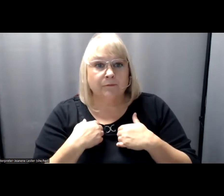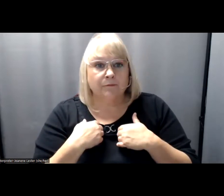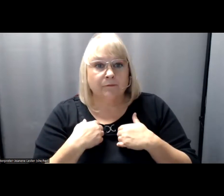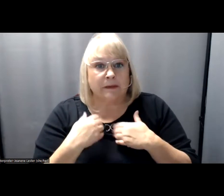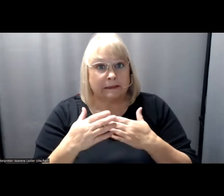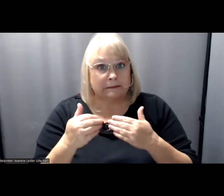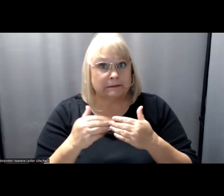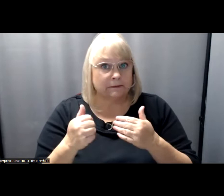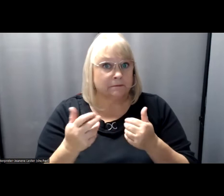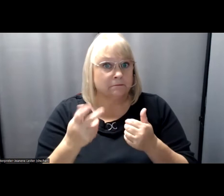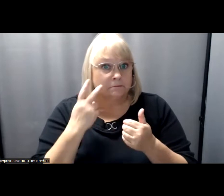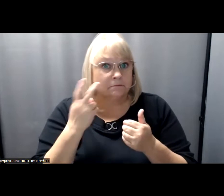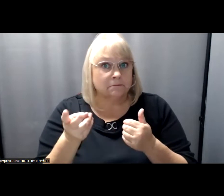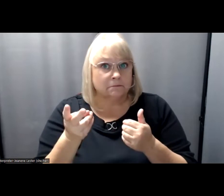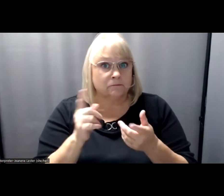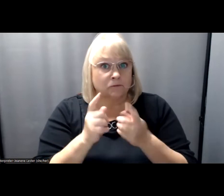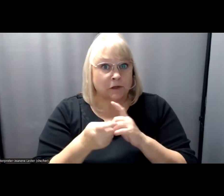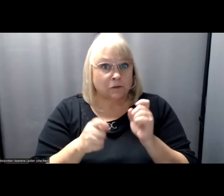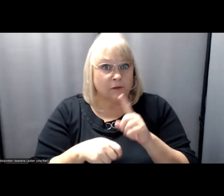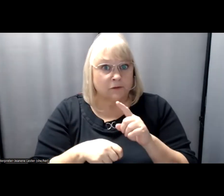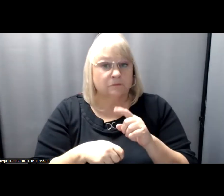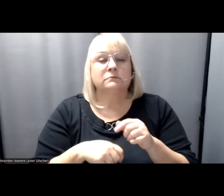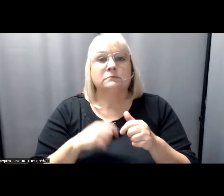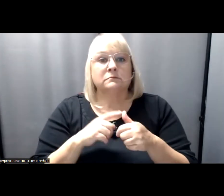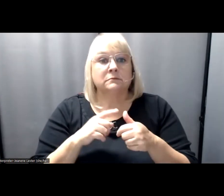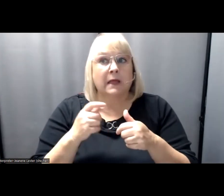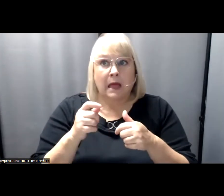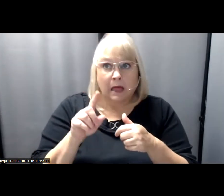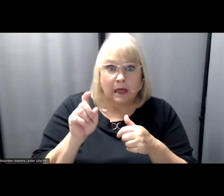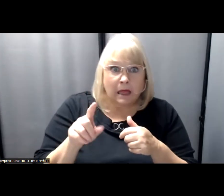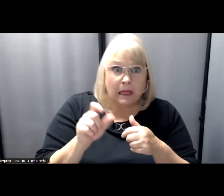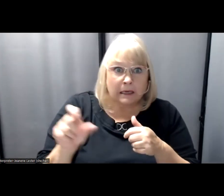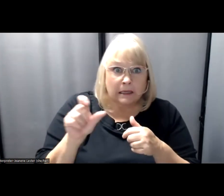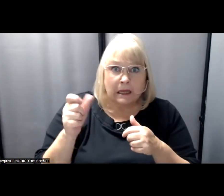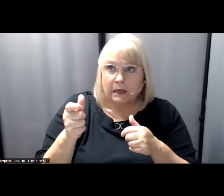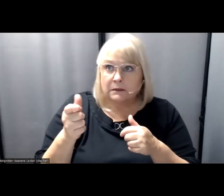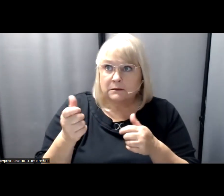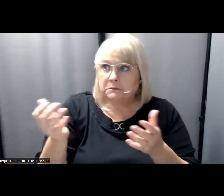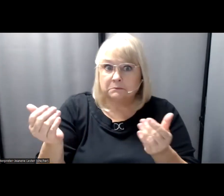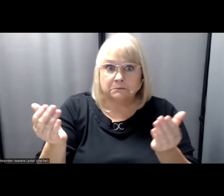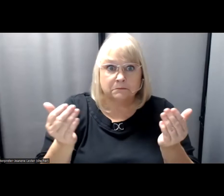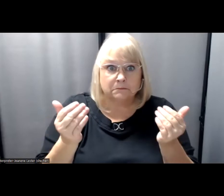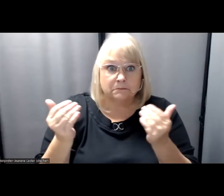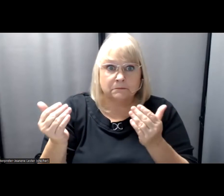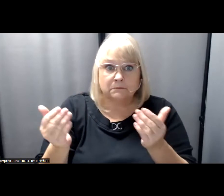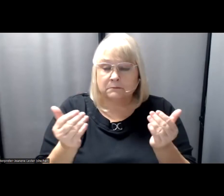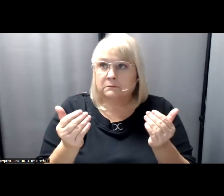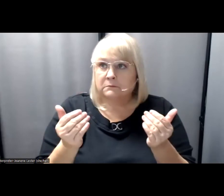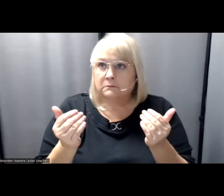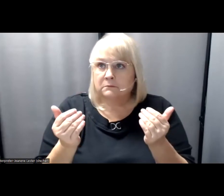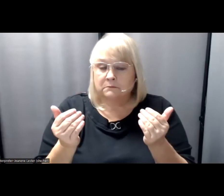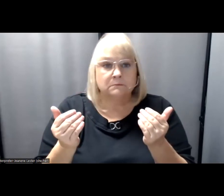Easy, yeah? You see where we're going? Now let's do it again here. Anything else? We've been talking about this